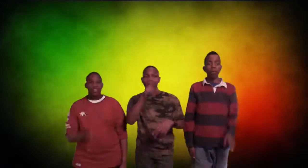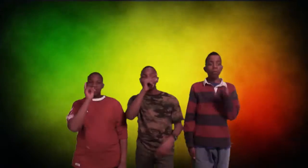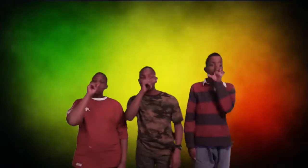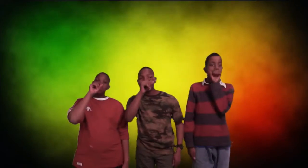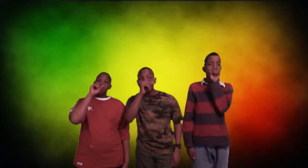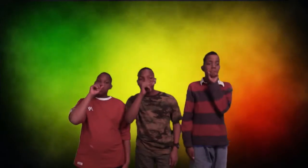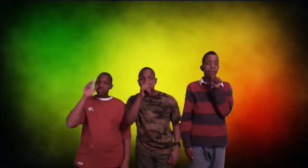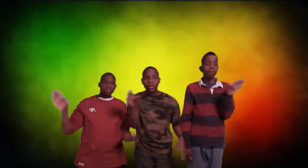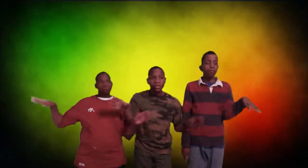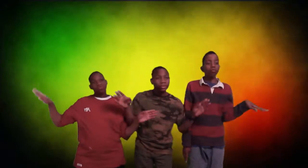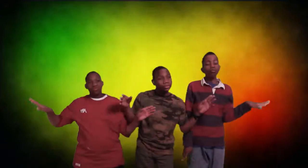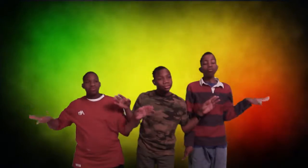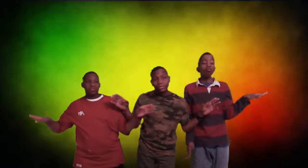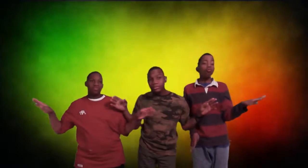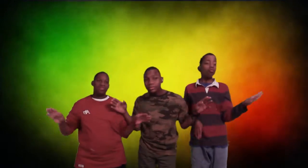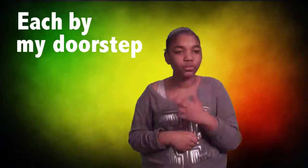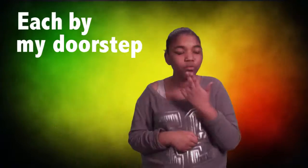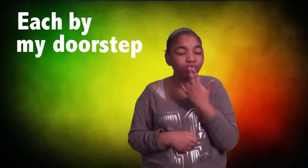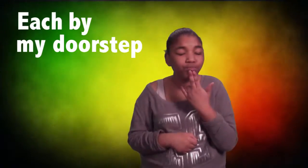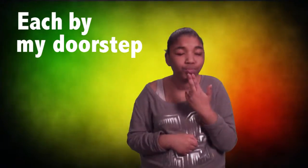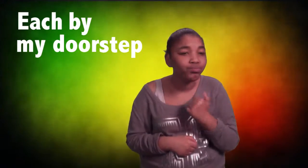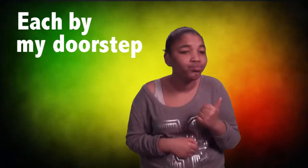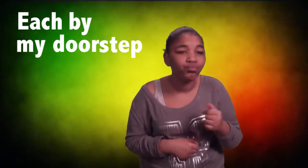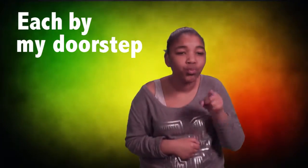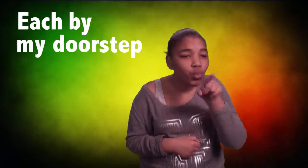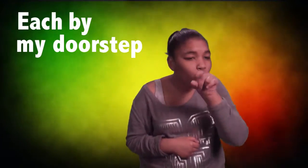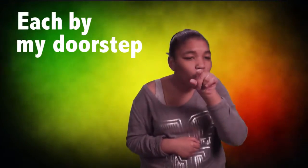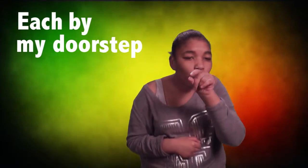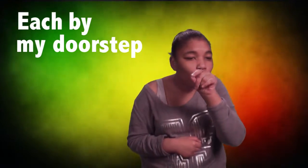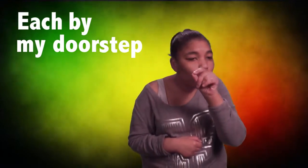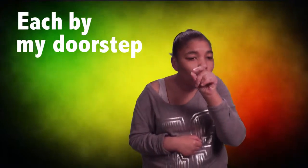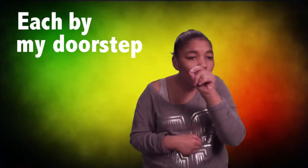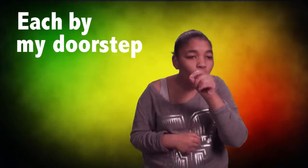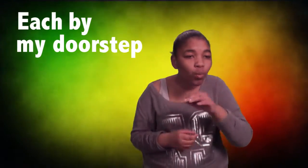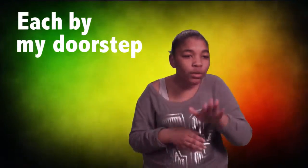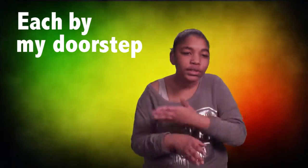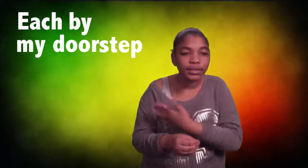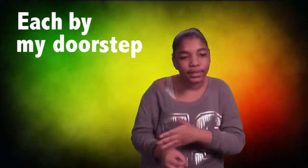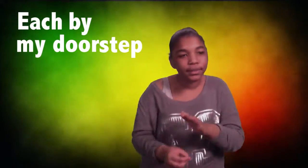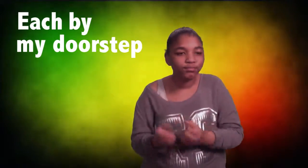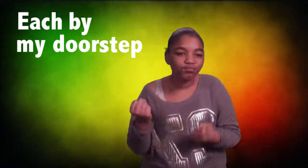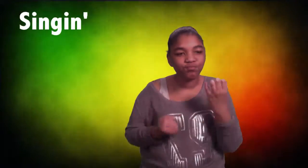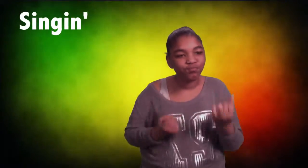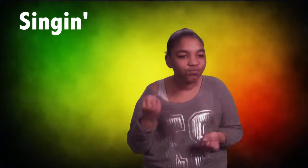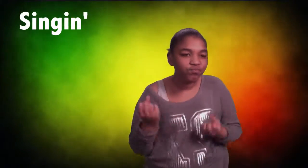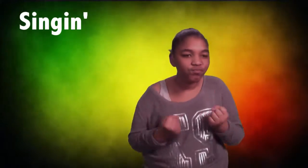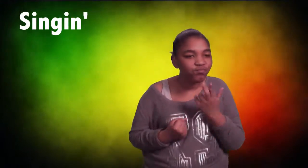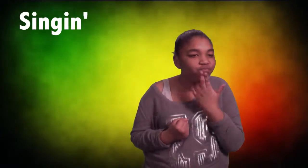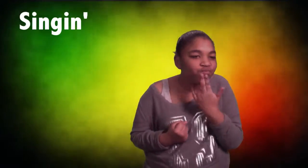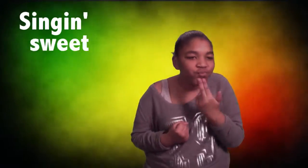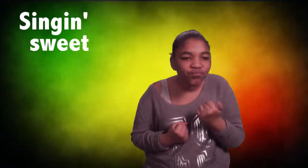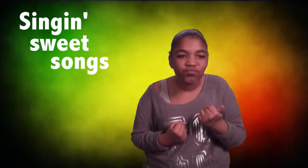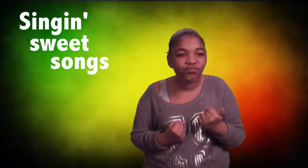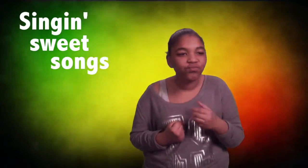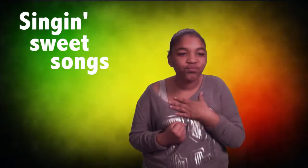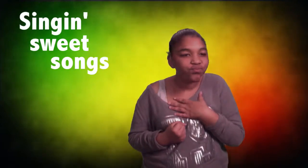birds It's by my doorstep Singing sweet songs